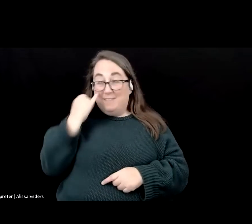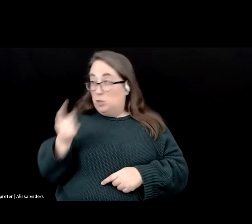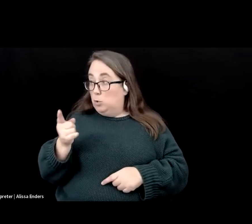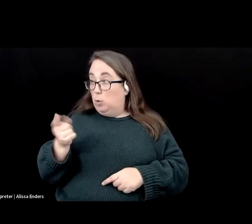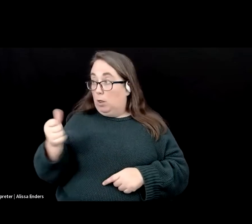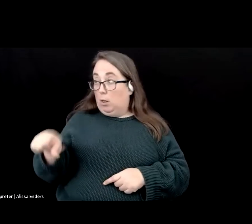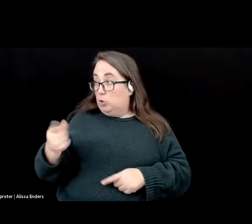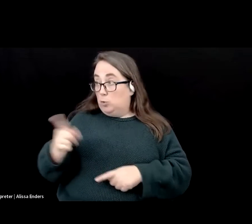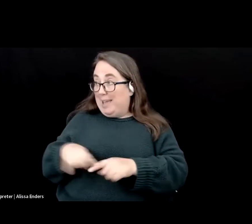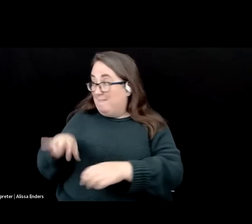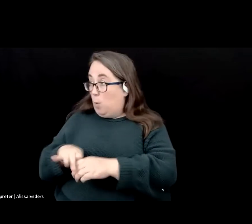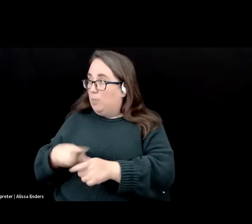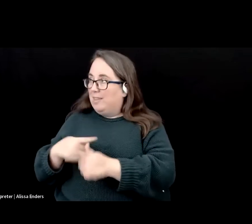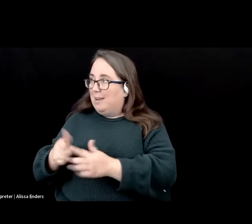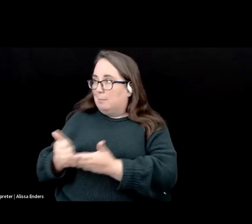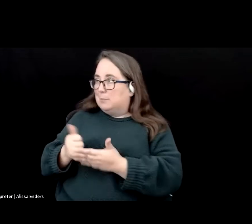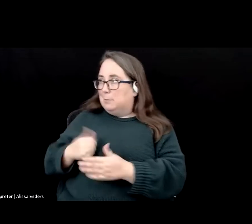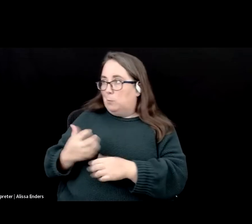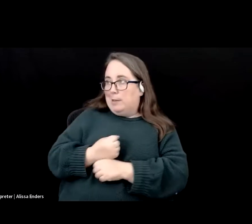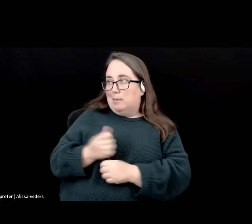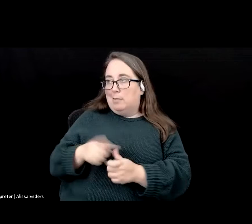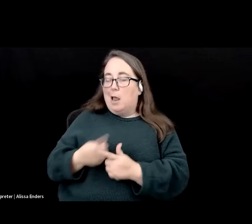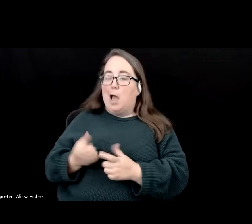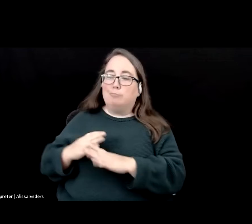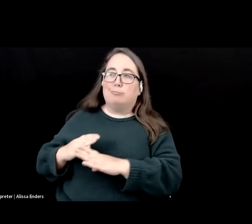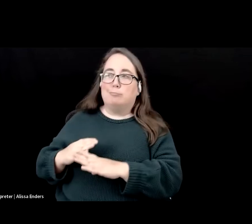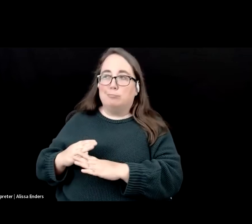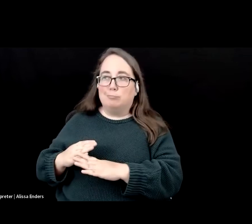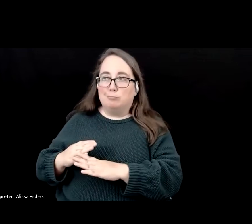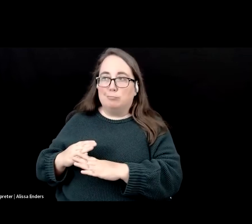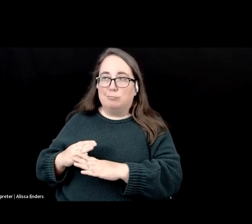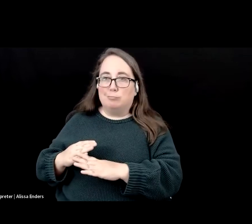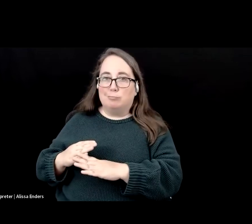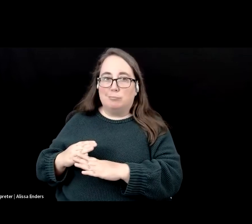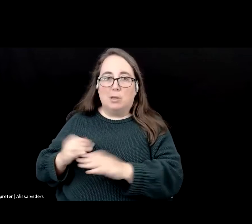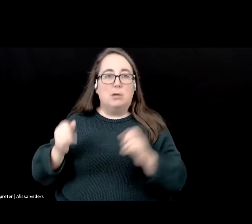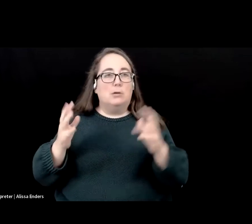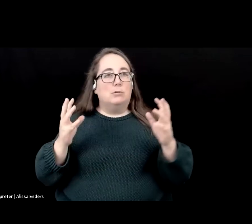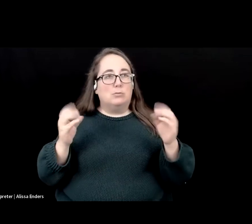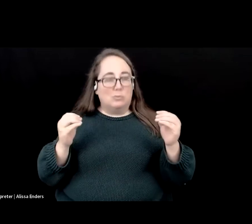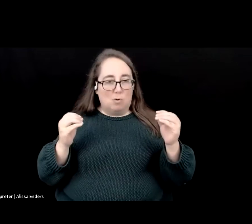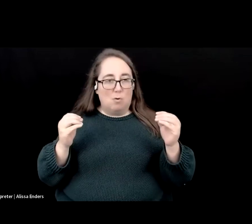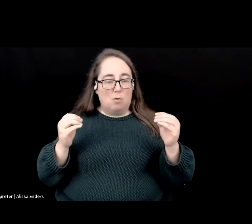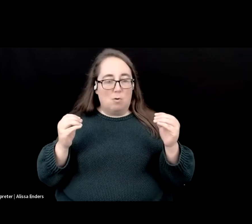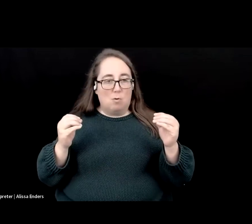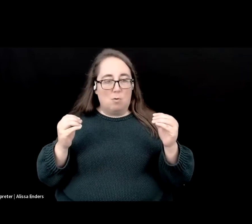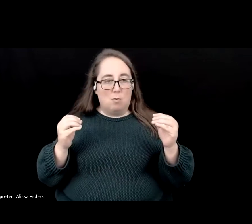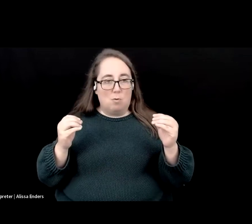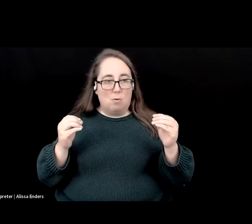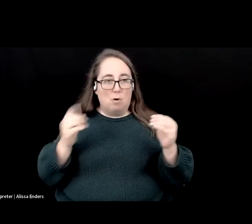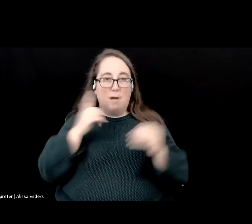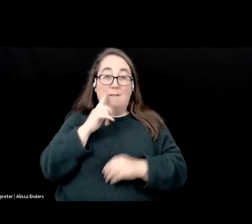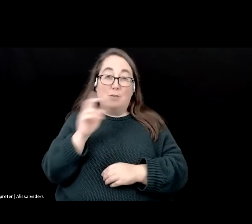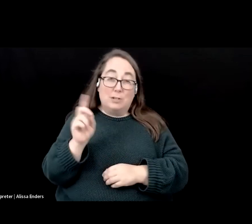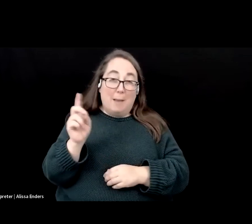vote helps me win, then your right to vote. I might even try to constrain it. So to the question of democracy